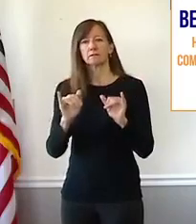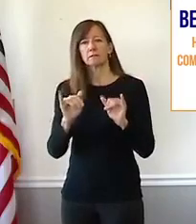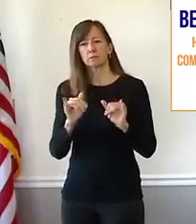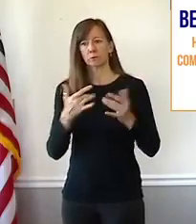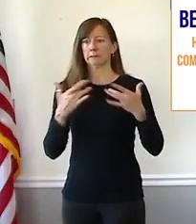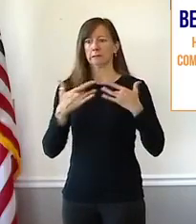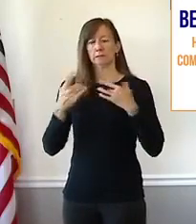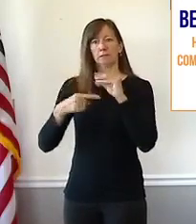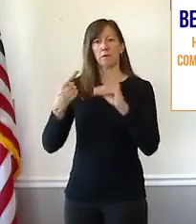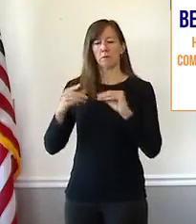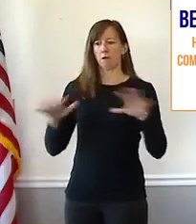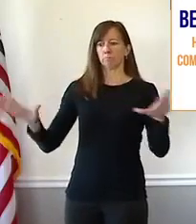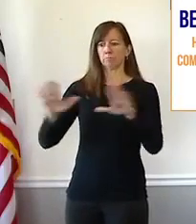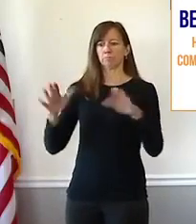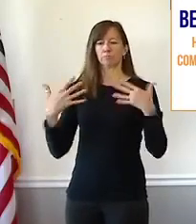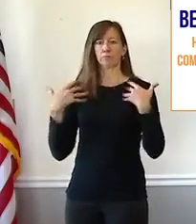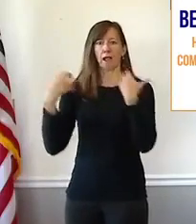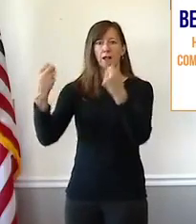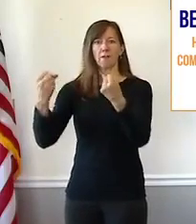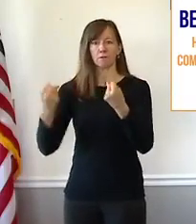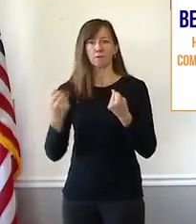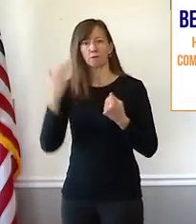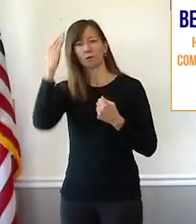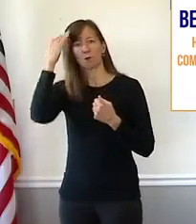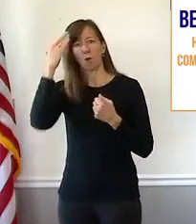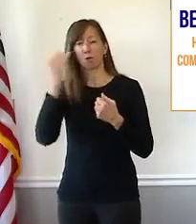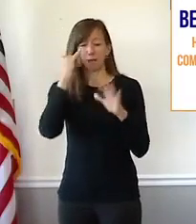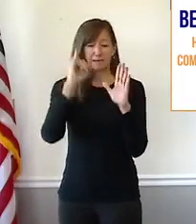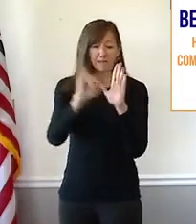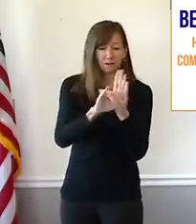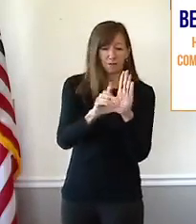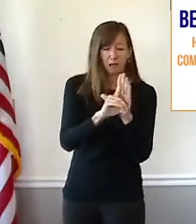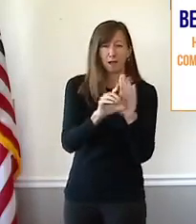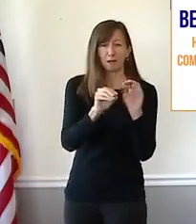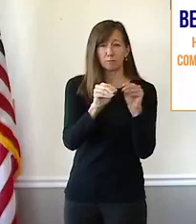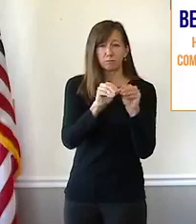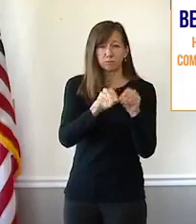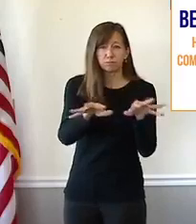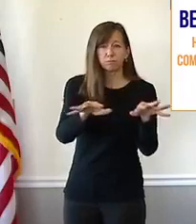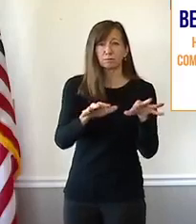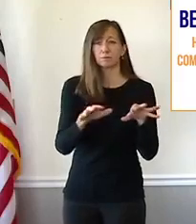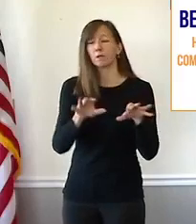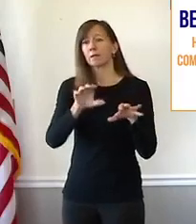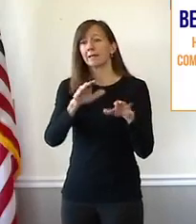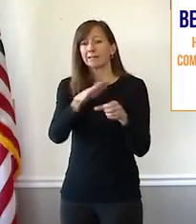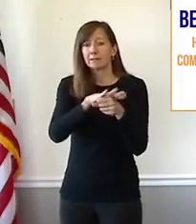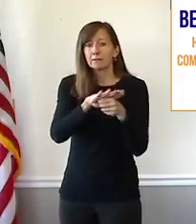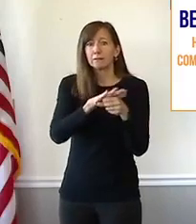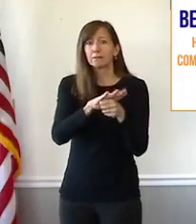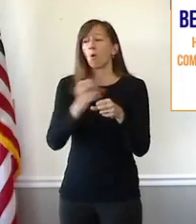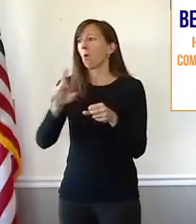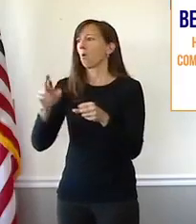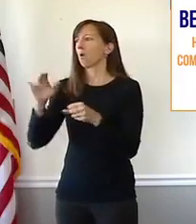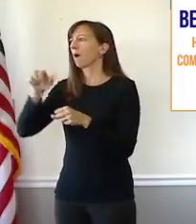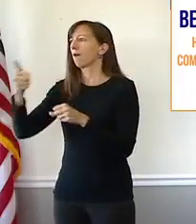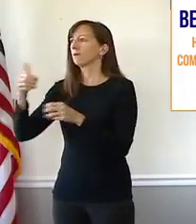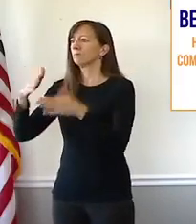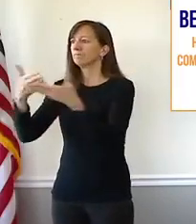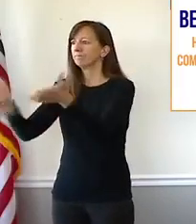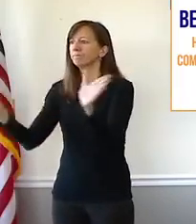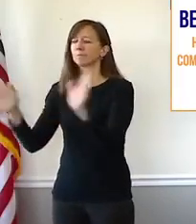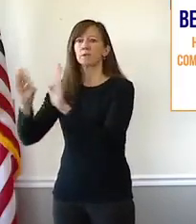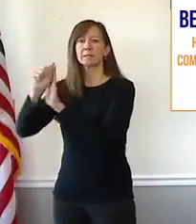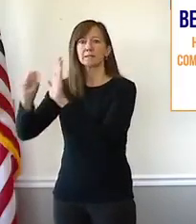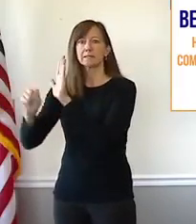we've identified locally or the clusters identified in other parts of the state, or just what we've witnessed at the national level